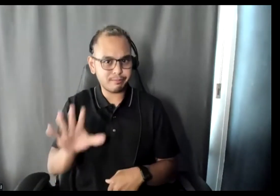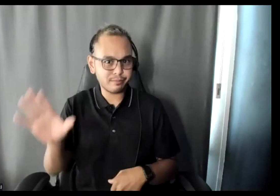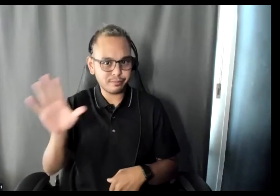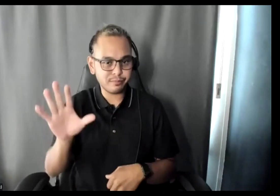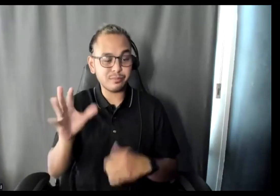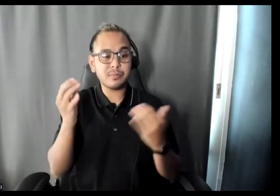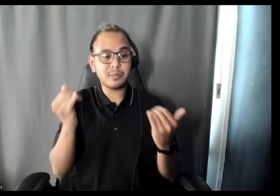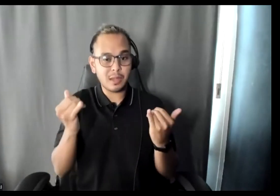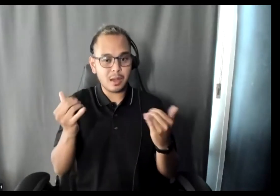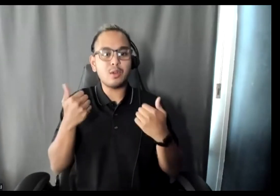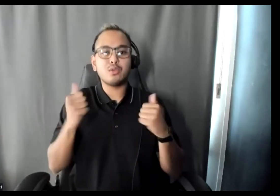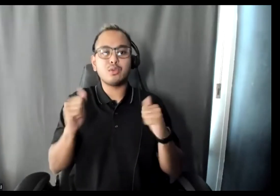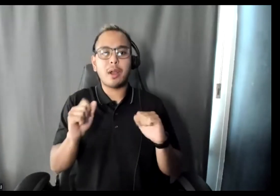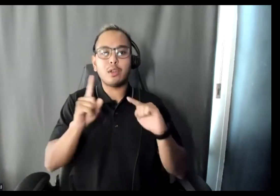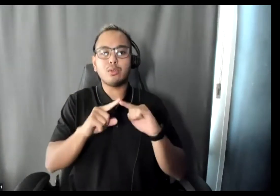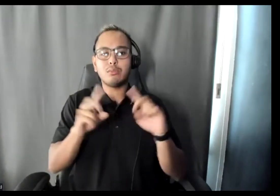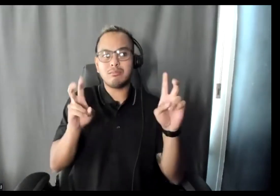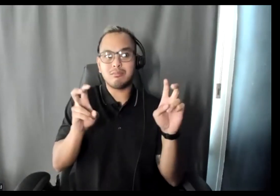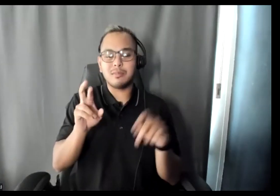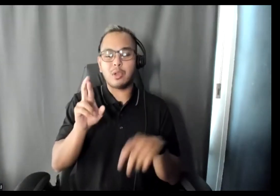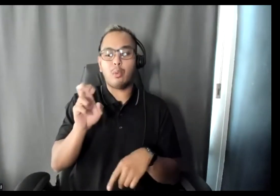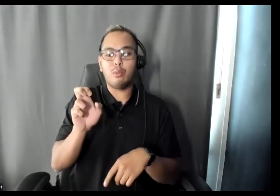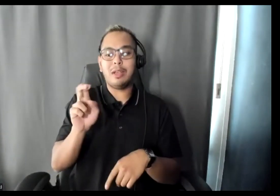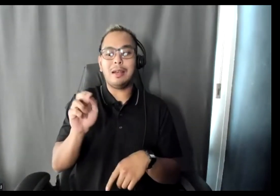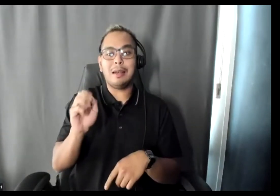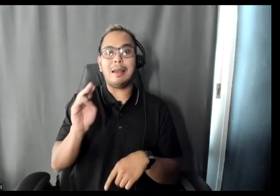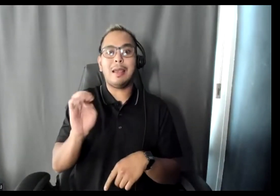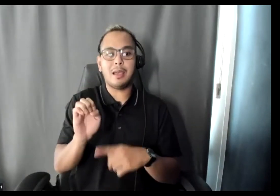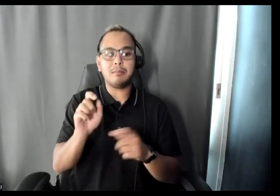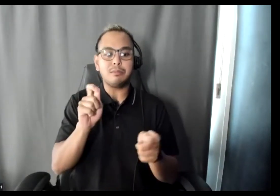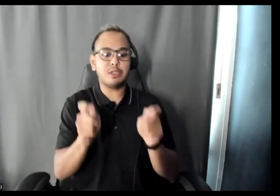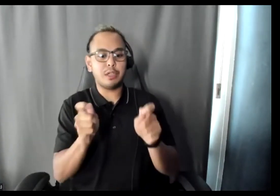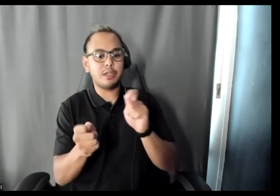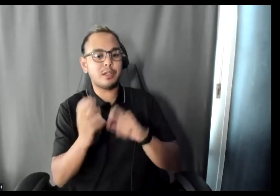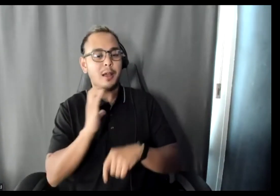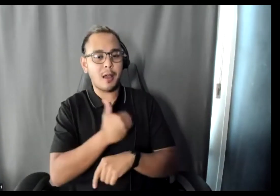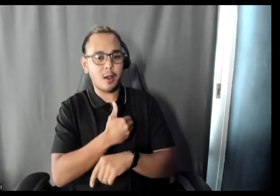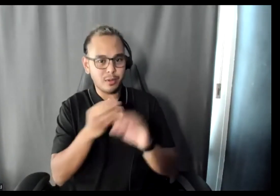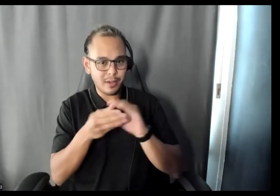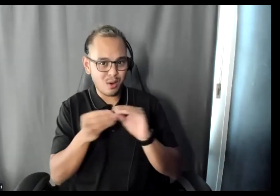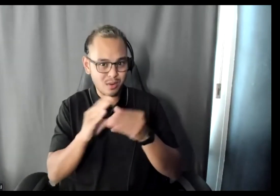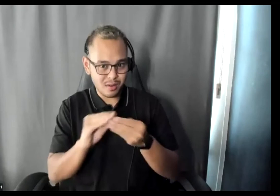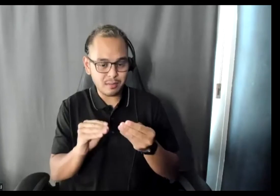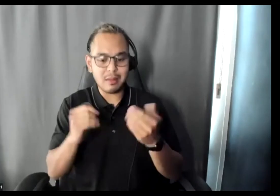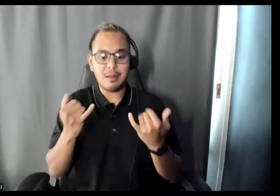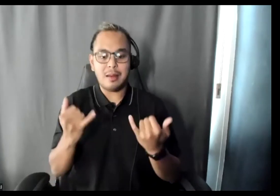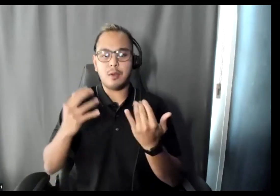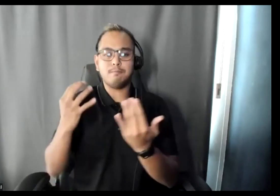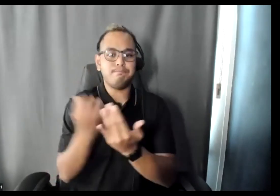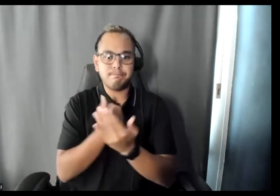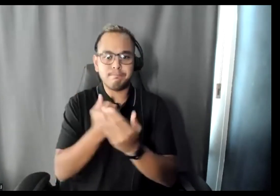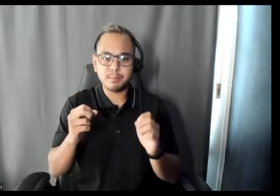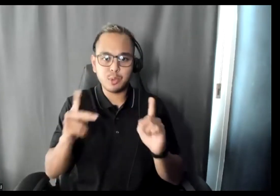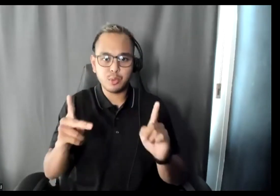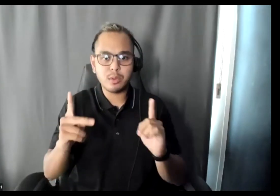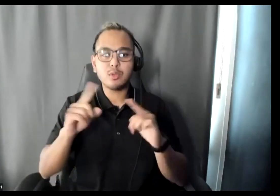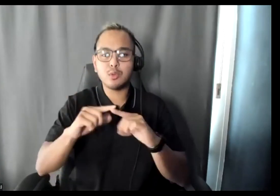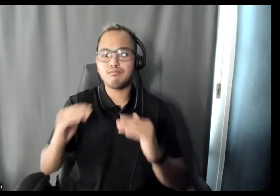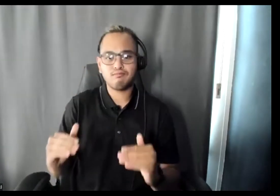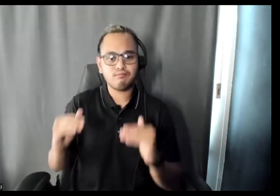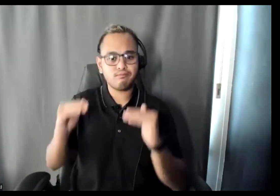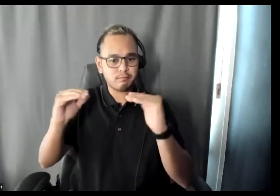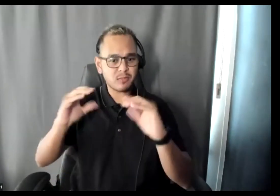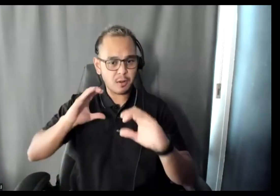the spirit of thinking, be careful about our narratives, I'm going to reframe that. These are opportunities for us to elevate this conversation